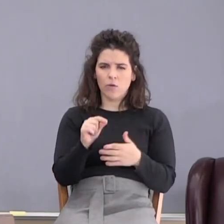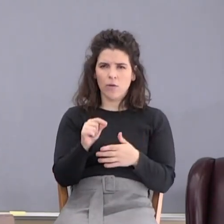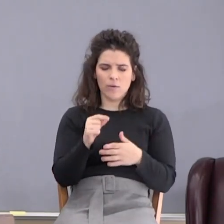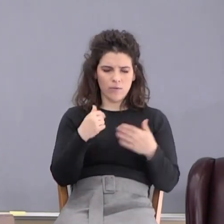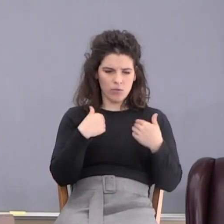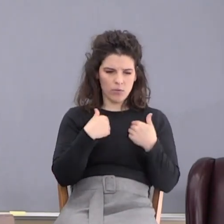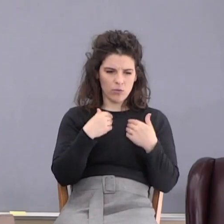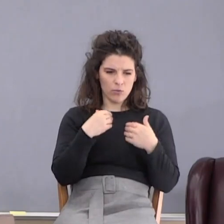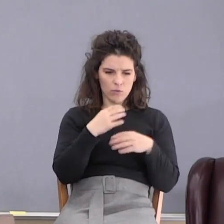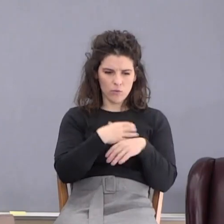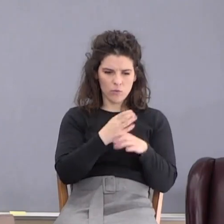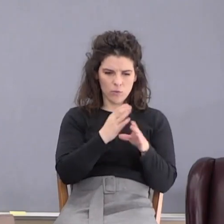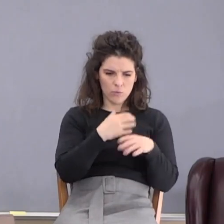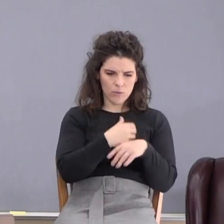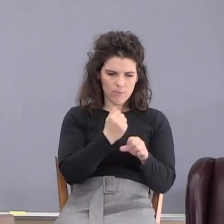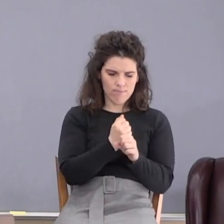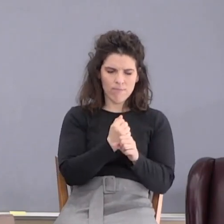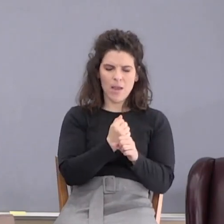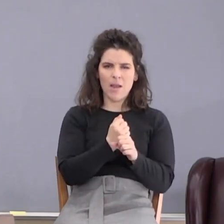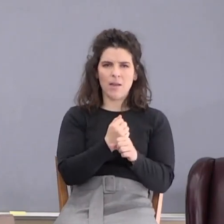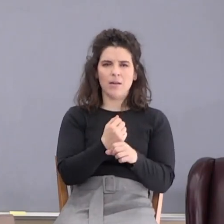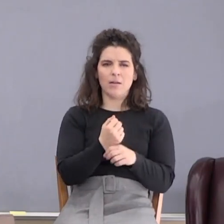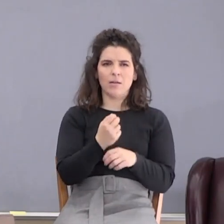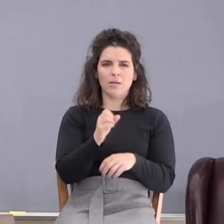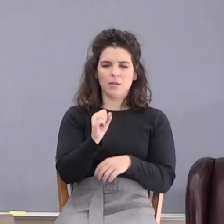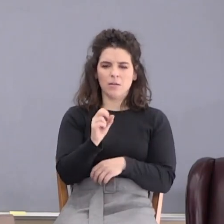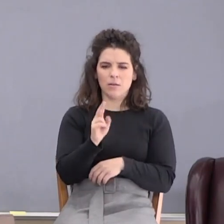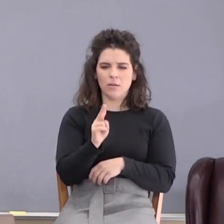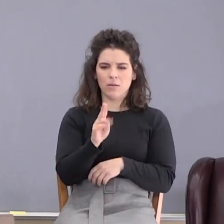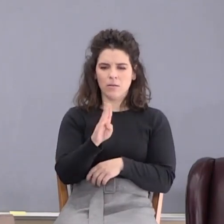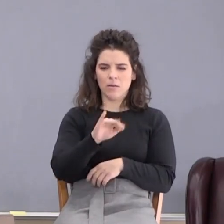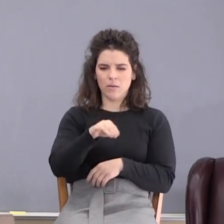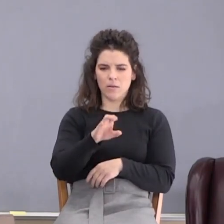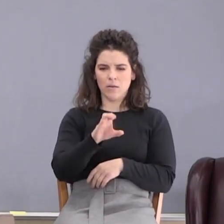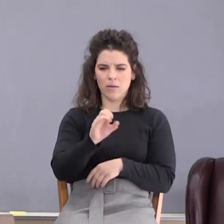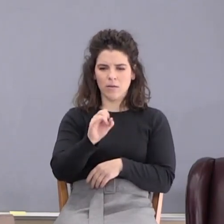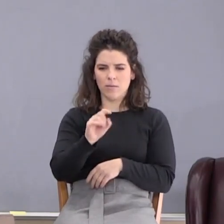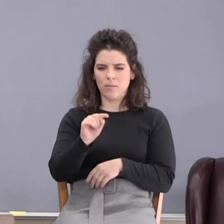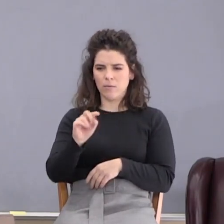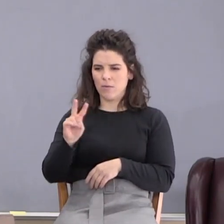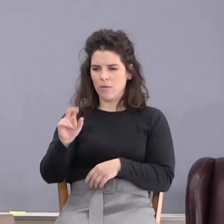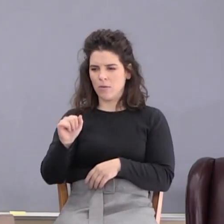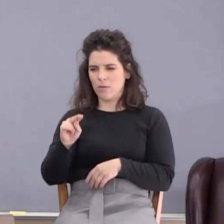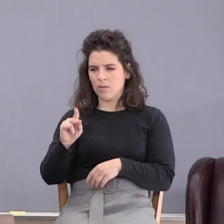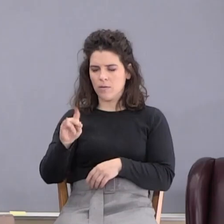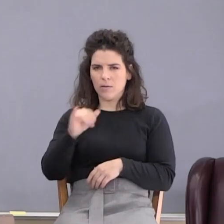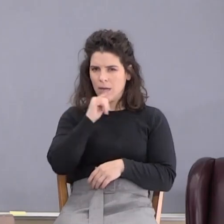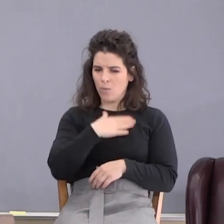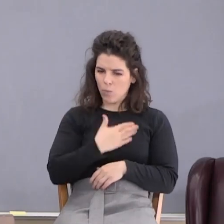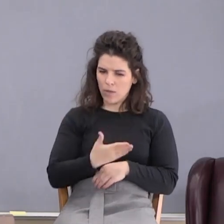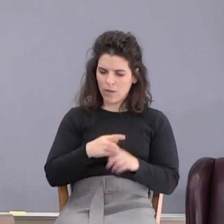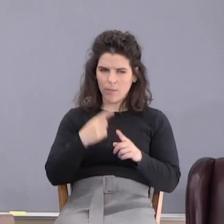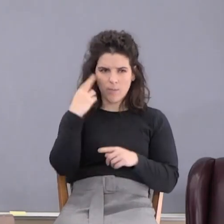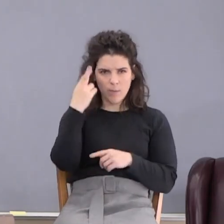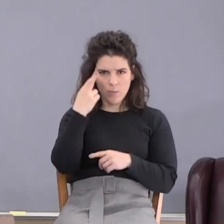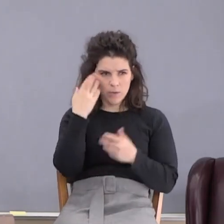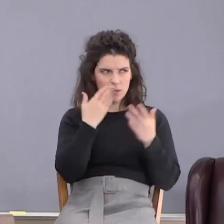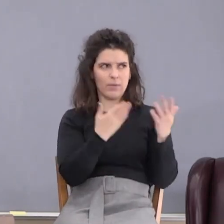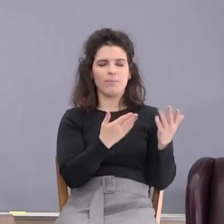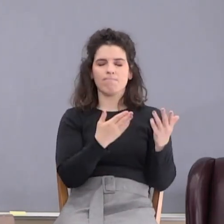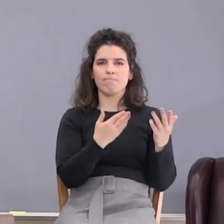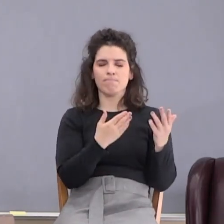was made subject to vanity, not willingly, but by reason of